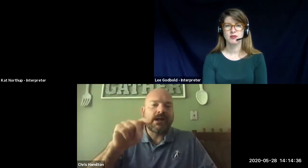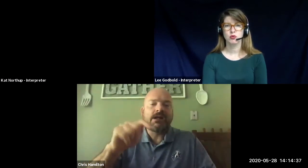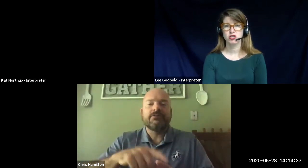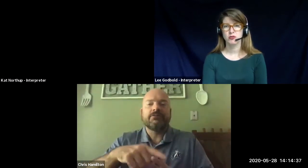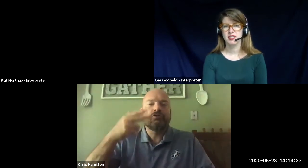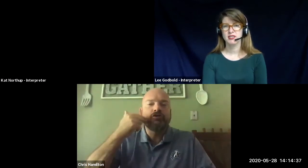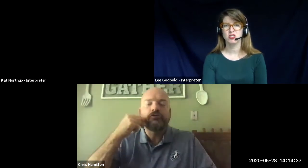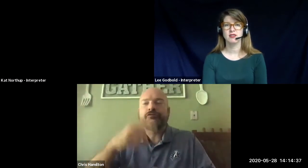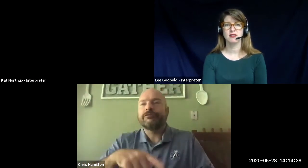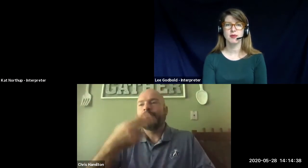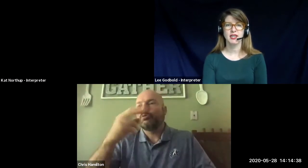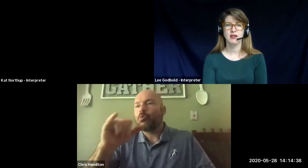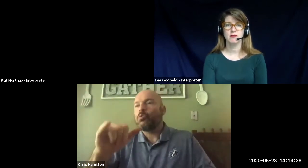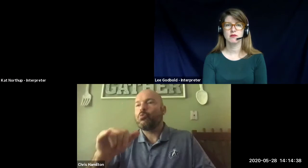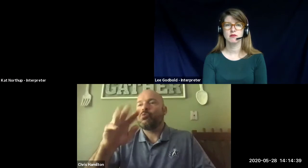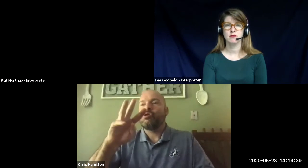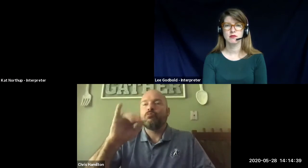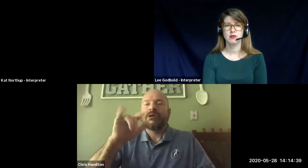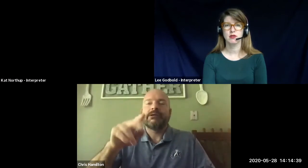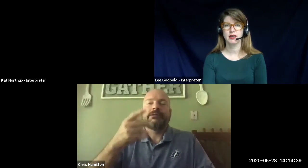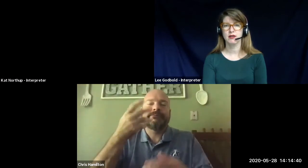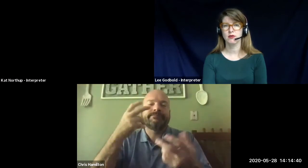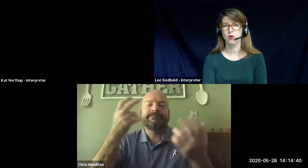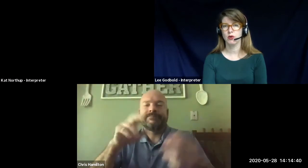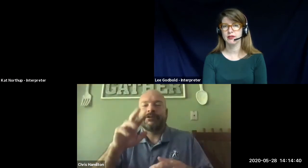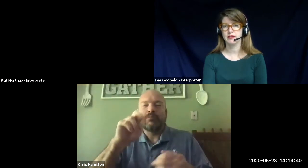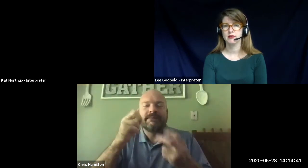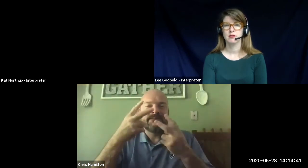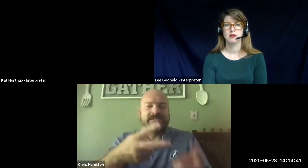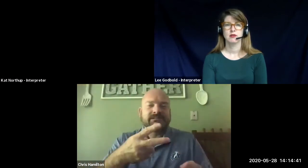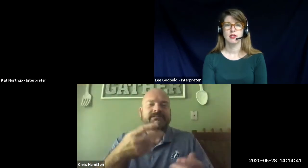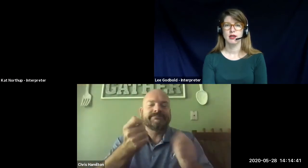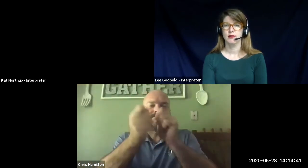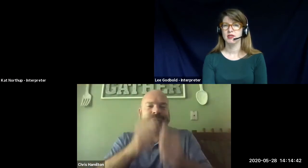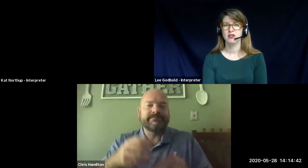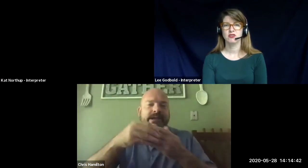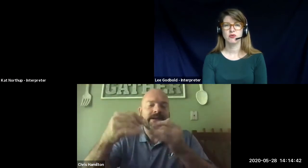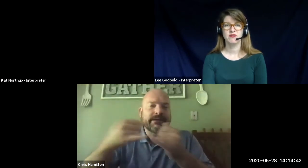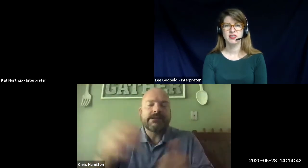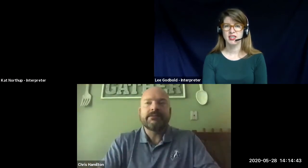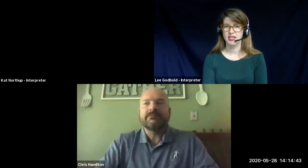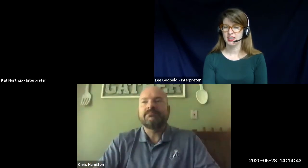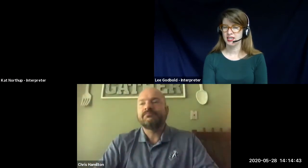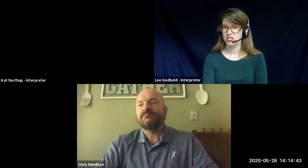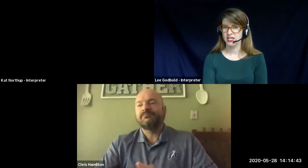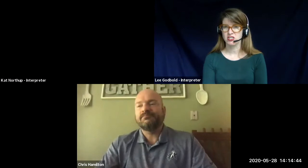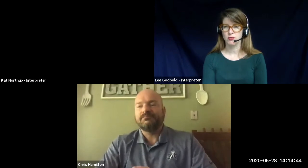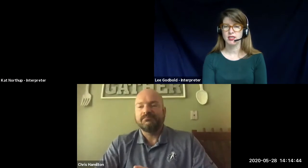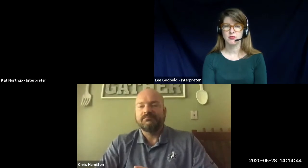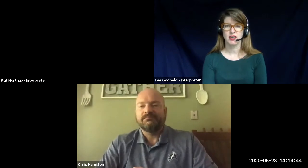sports tournaments such as the Spike Out, the Claire, the Hoyt, and also revisiting any changes that we need to make in